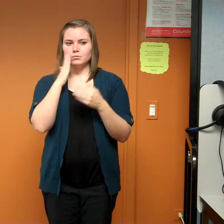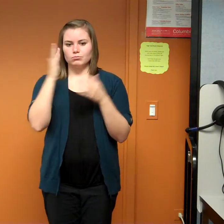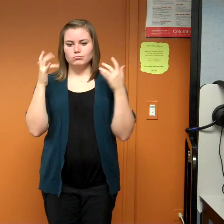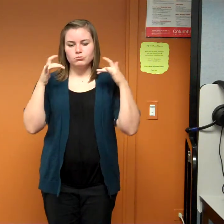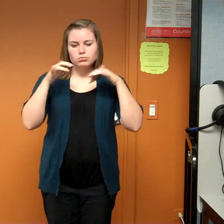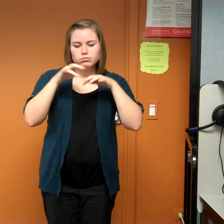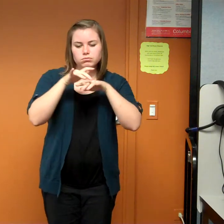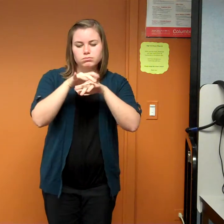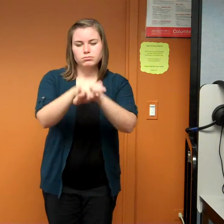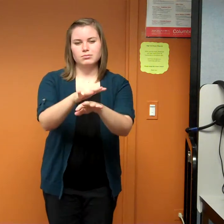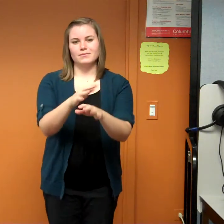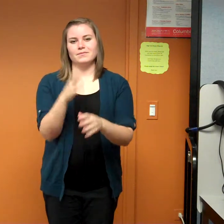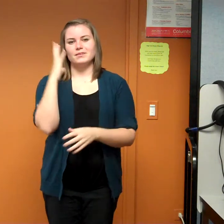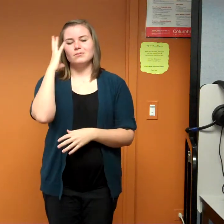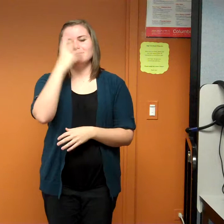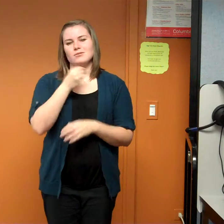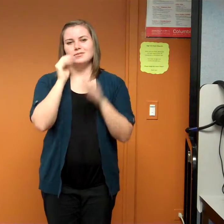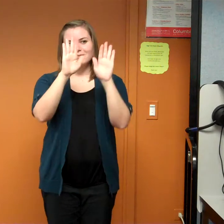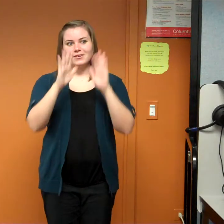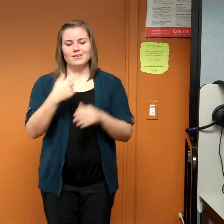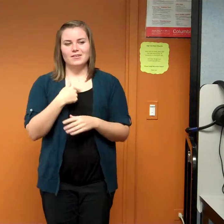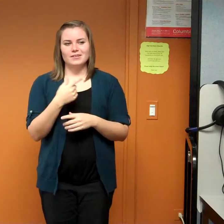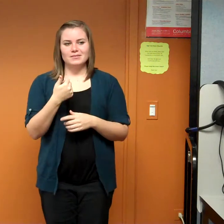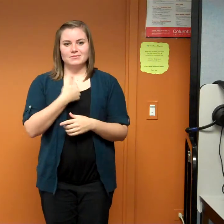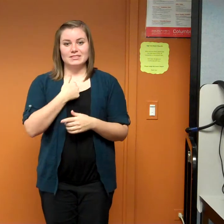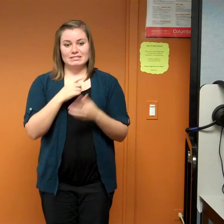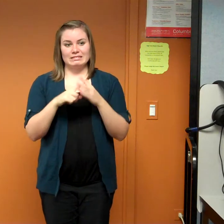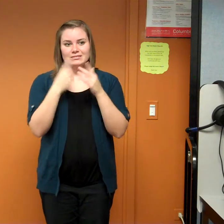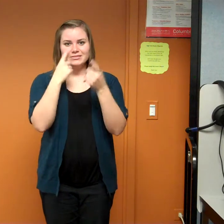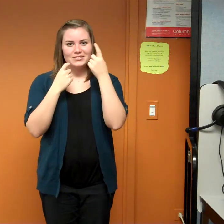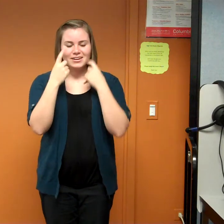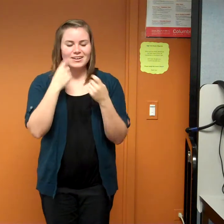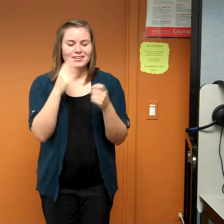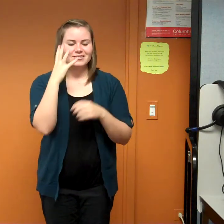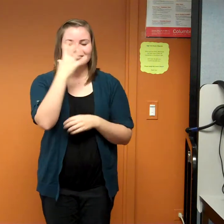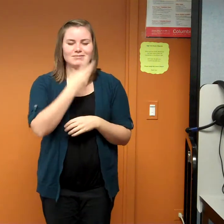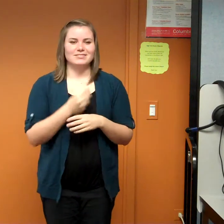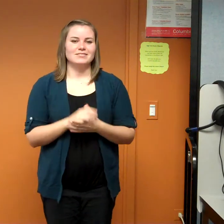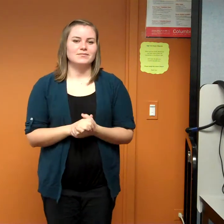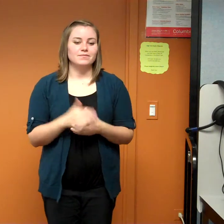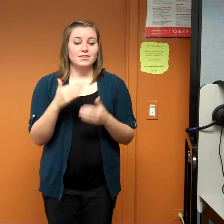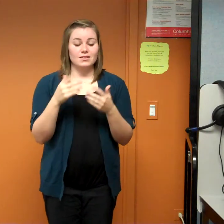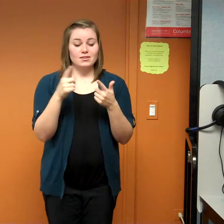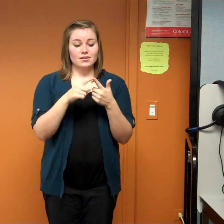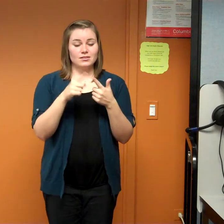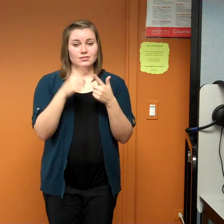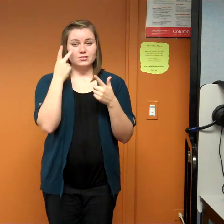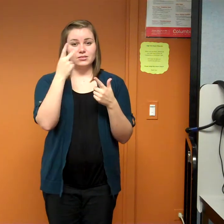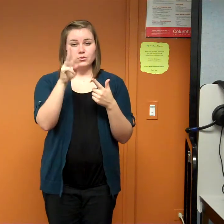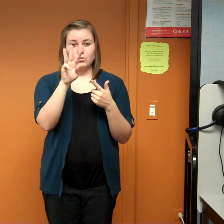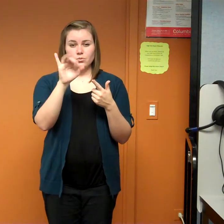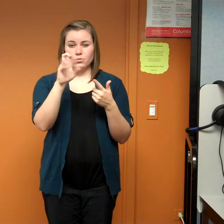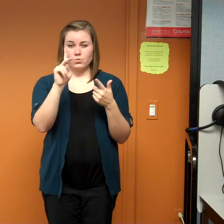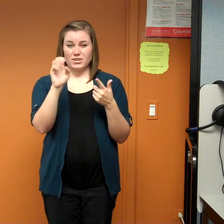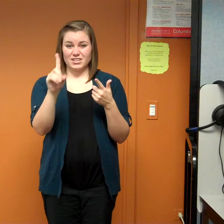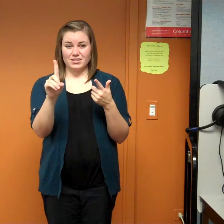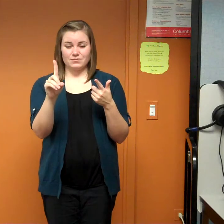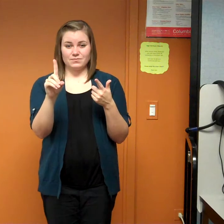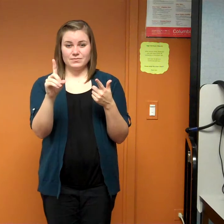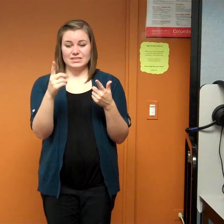bawling, and it was really great. And then the next show we wanted to see was Wicked, and it had just opened the October